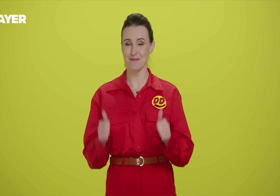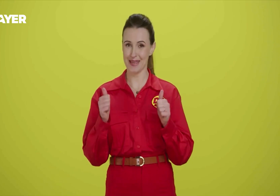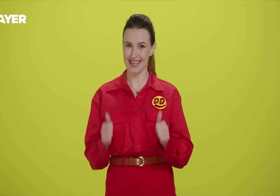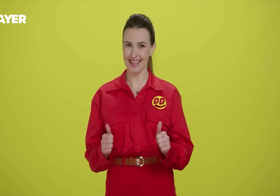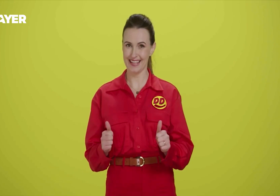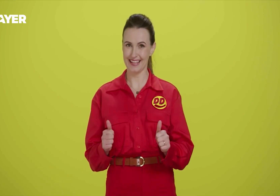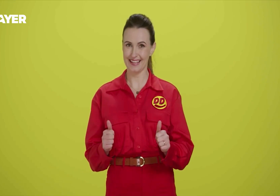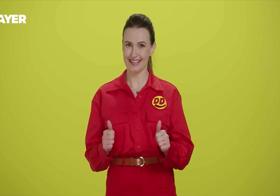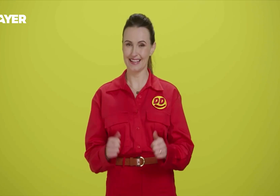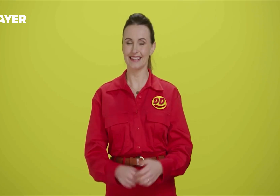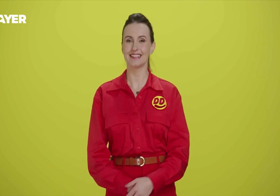Happy.